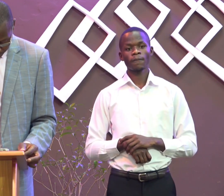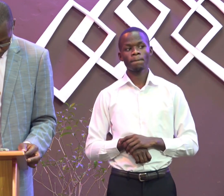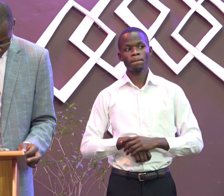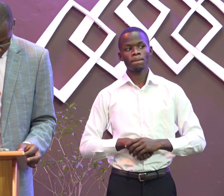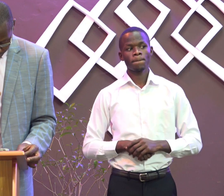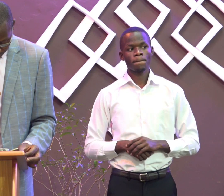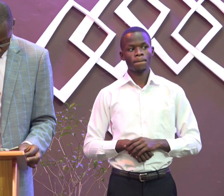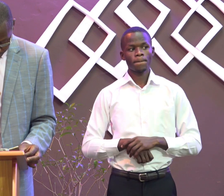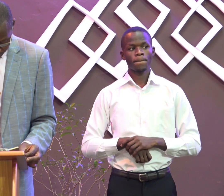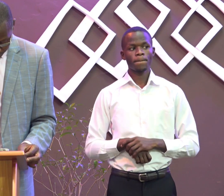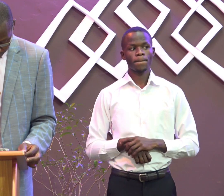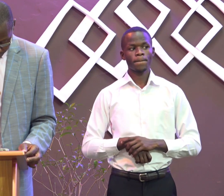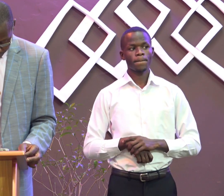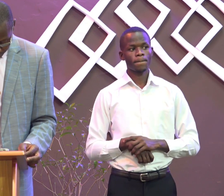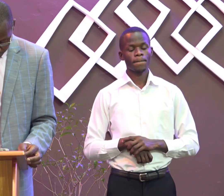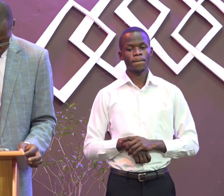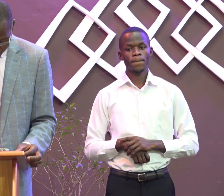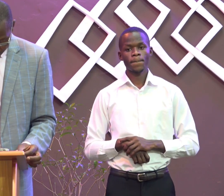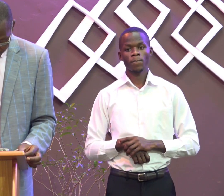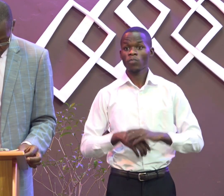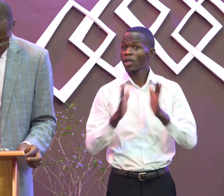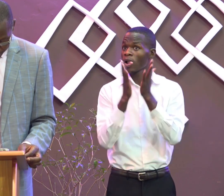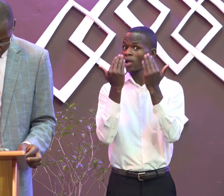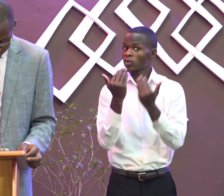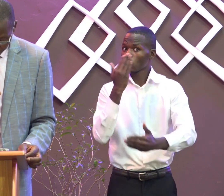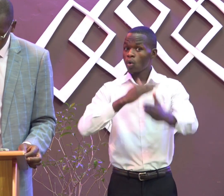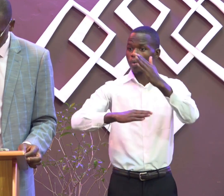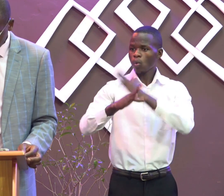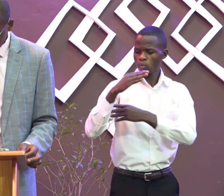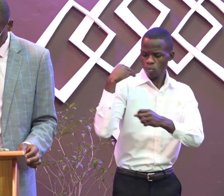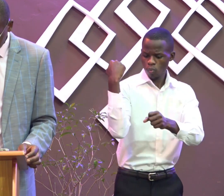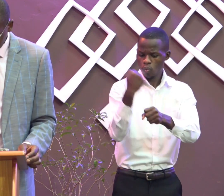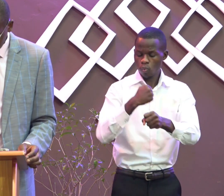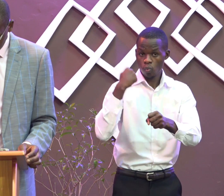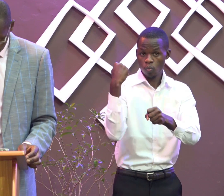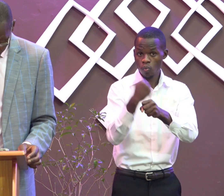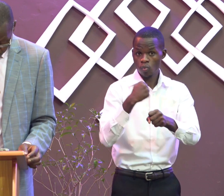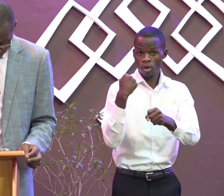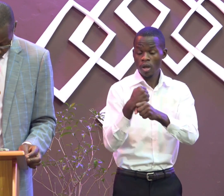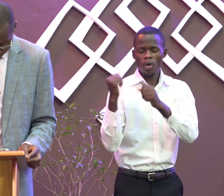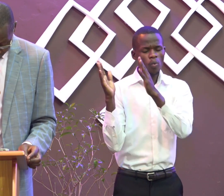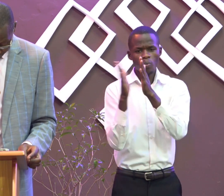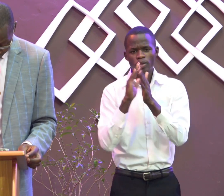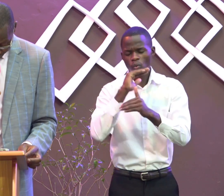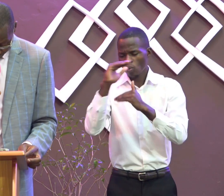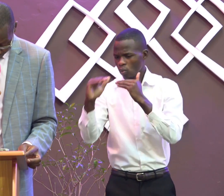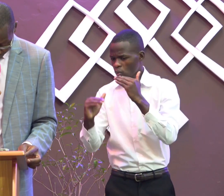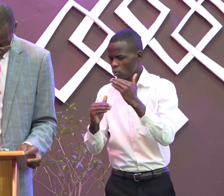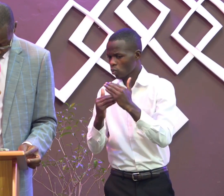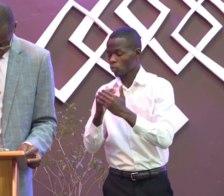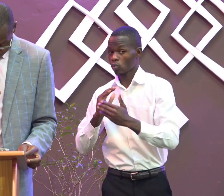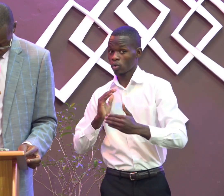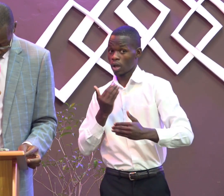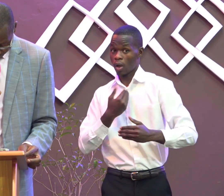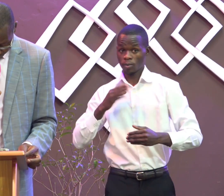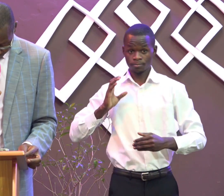when your ingredient will come out. Katonda dealing an embalaza fe gatadde wansi obukulembeze. With